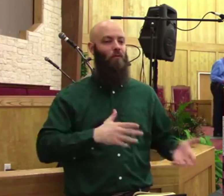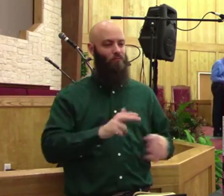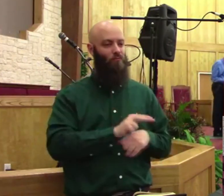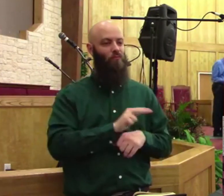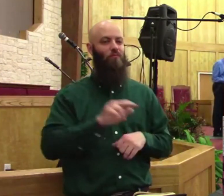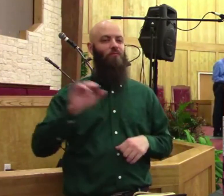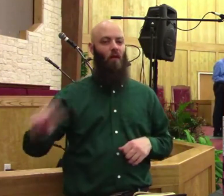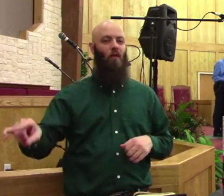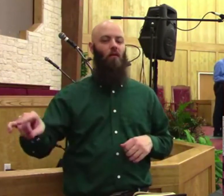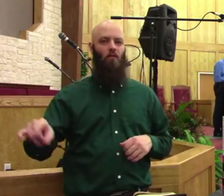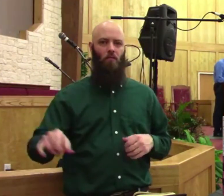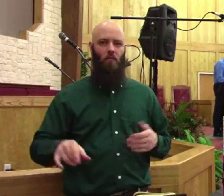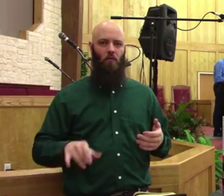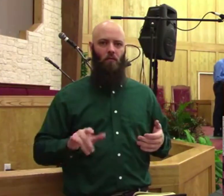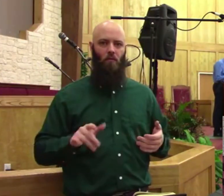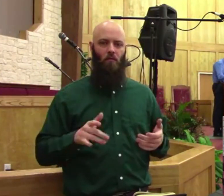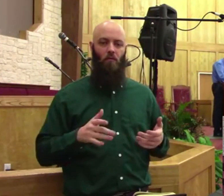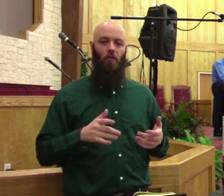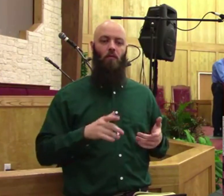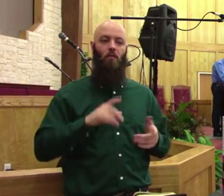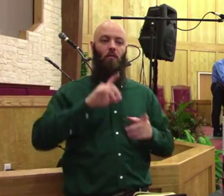He brings out those vessels.